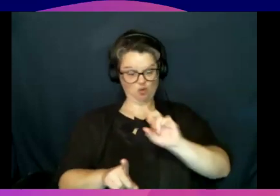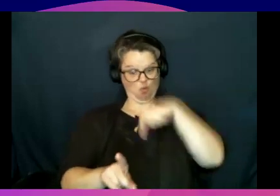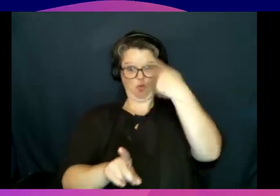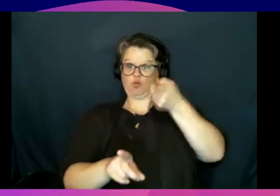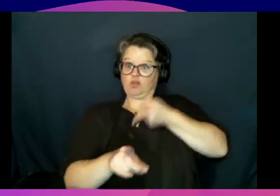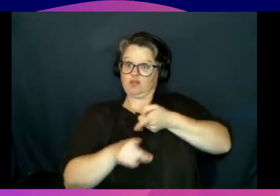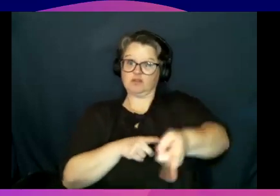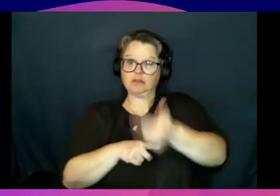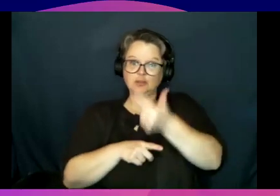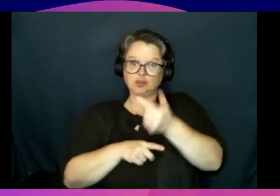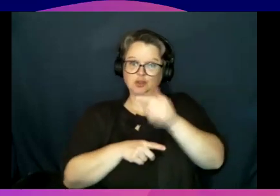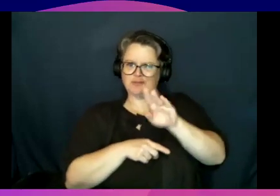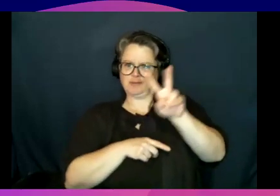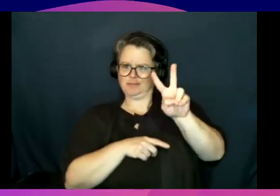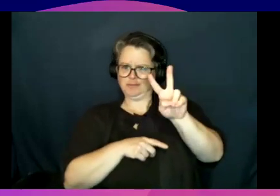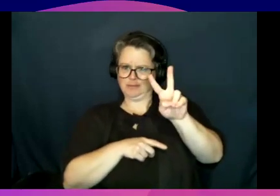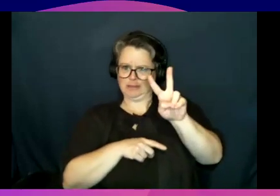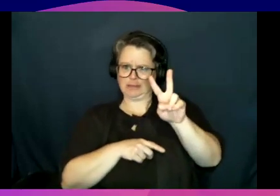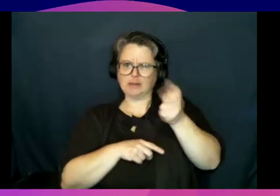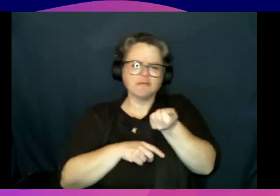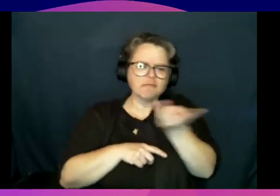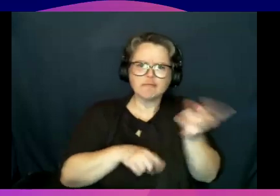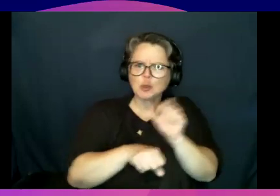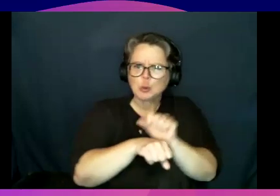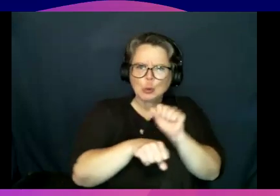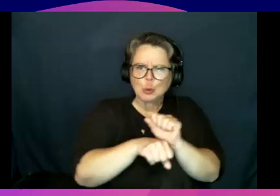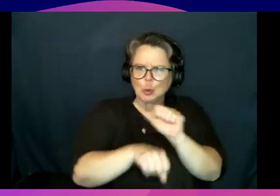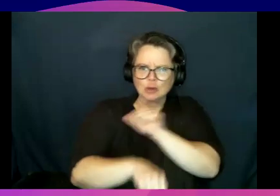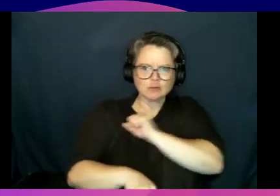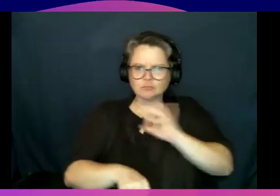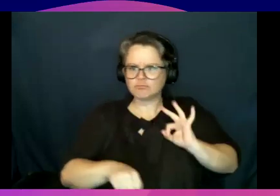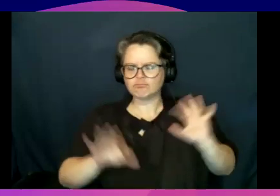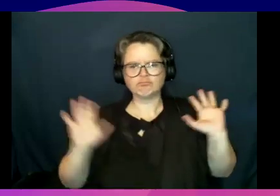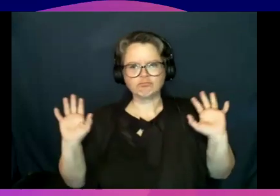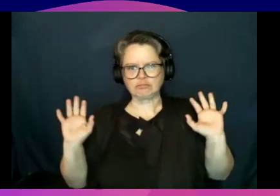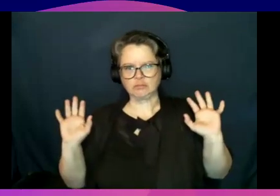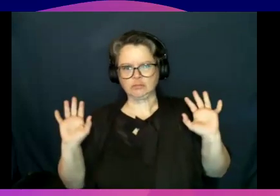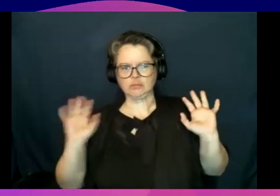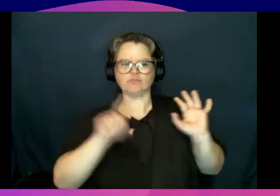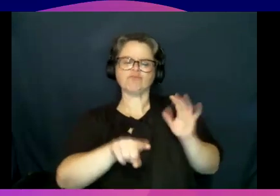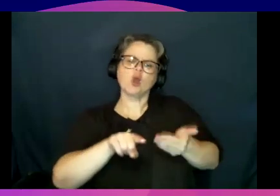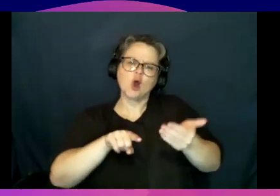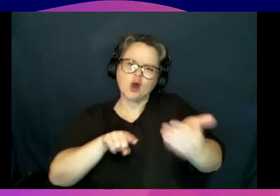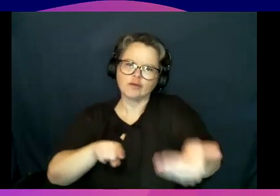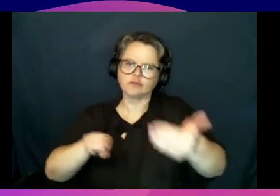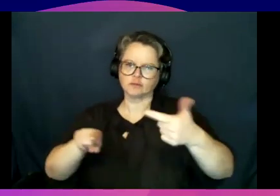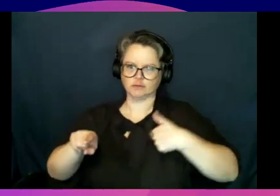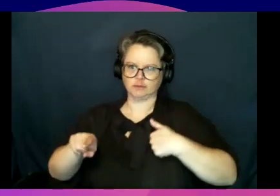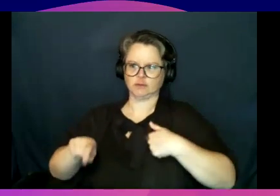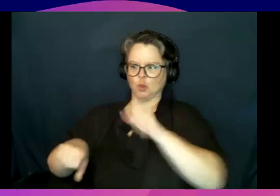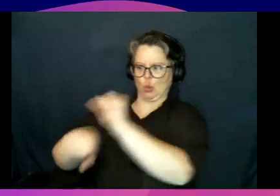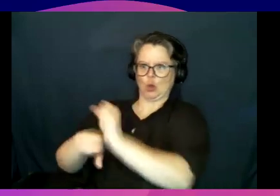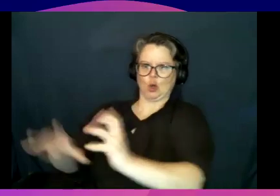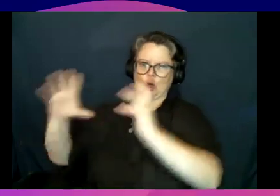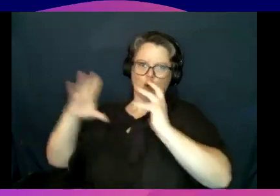person experiences in isolation, and they need to take more breaks and they need to go to a yoga class or they